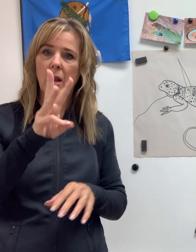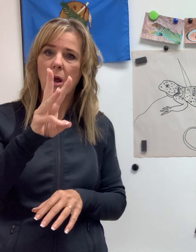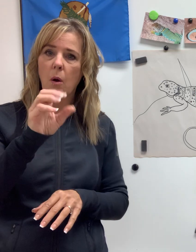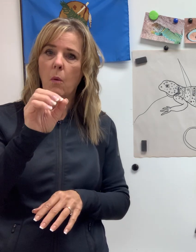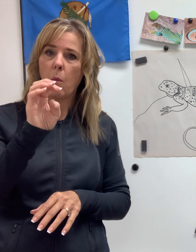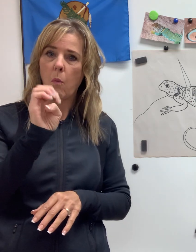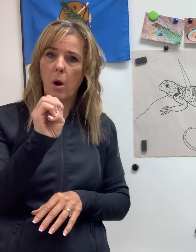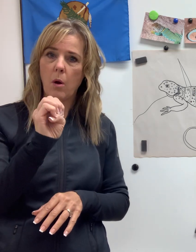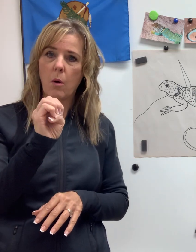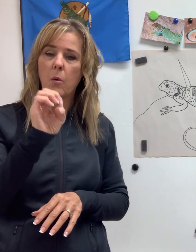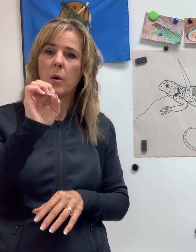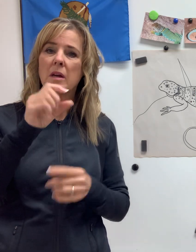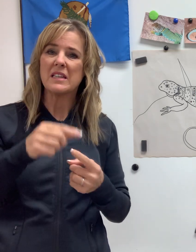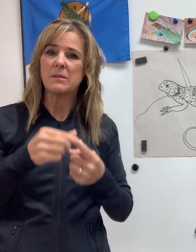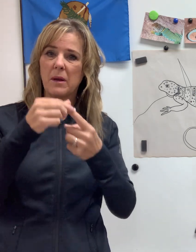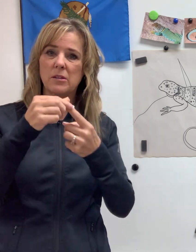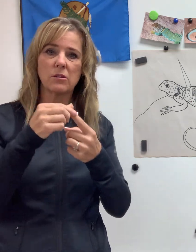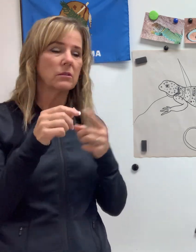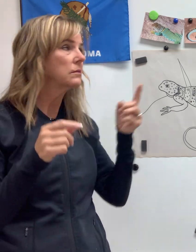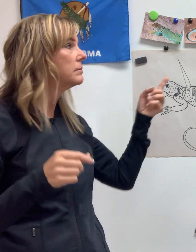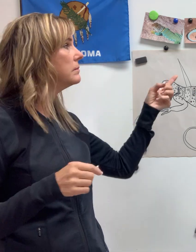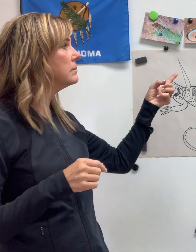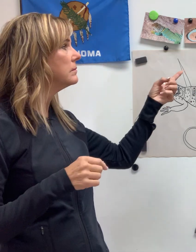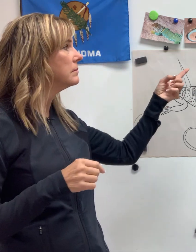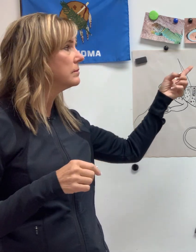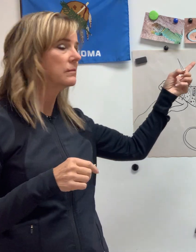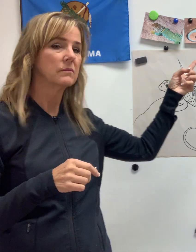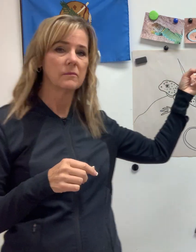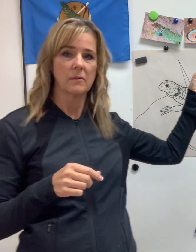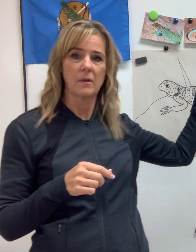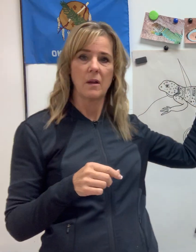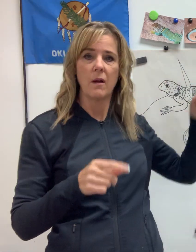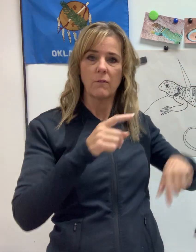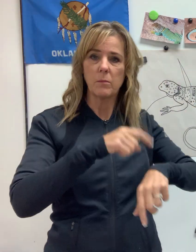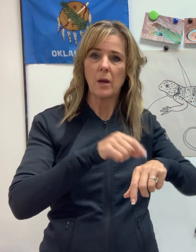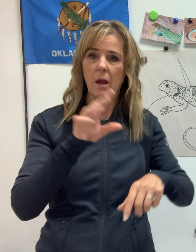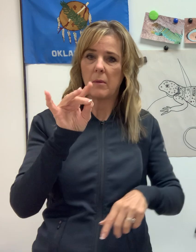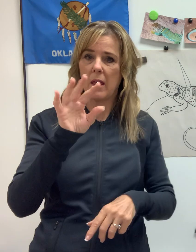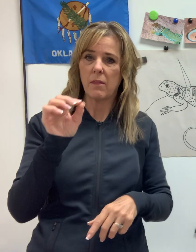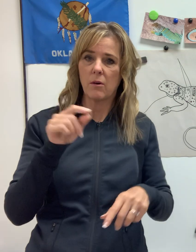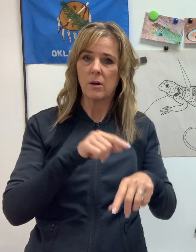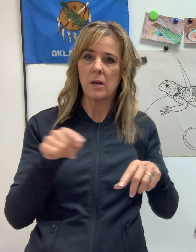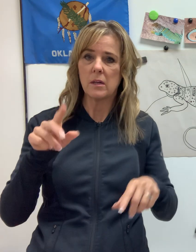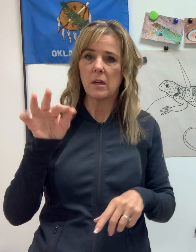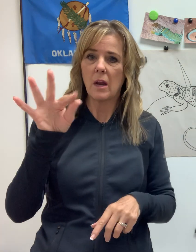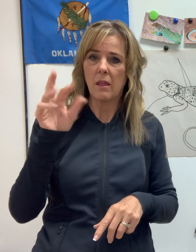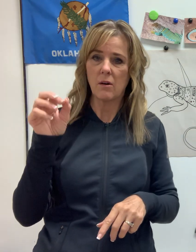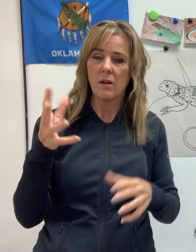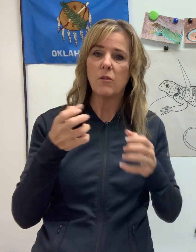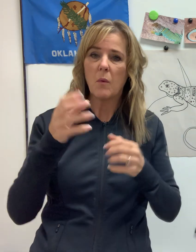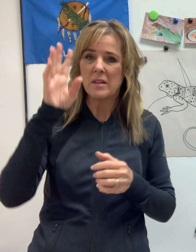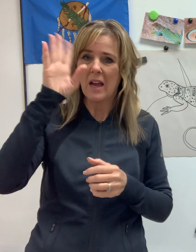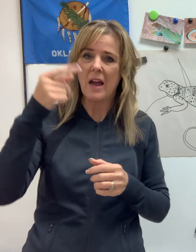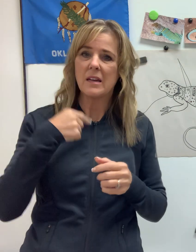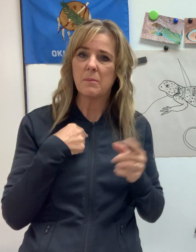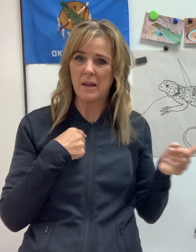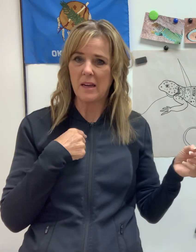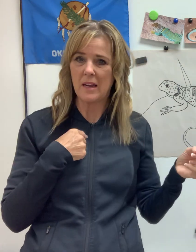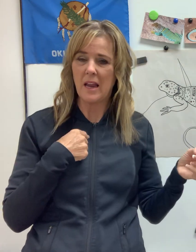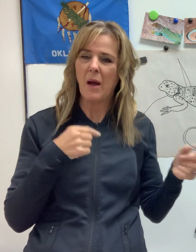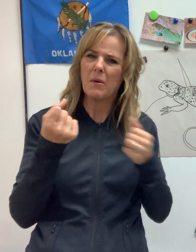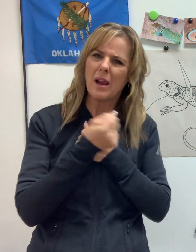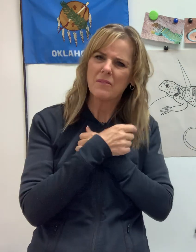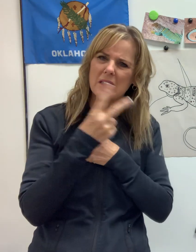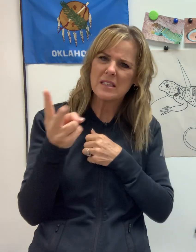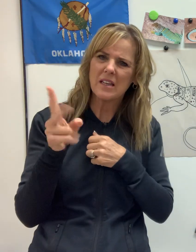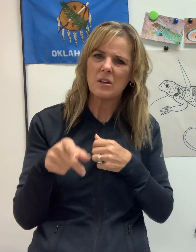Specials. Okay, so this is from 8:30 to 9:30 if you want to say hi to Miss Adams. And I would love to see you